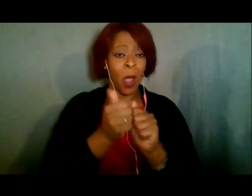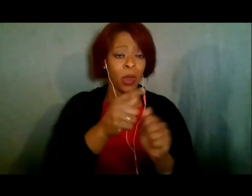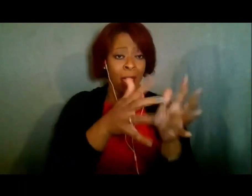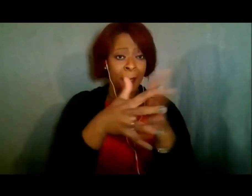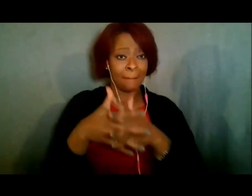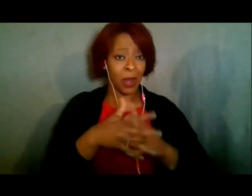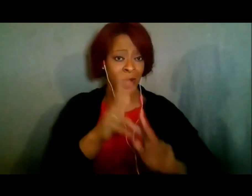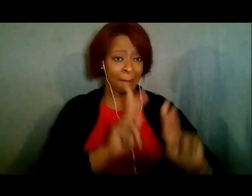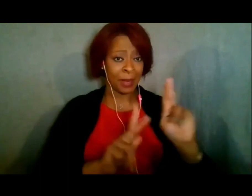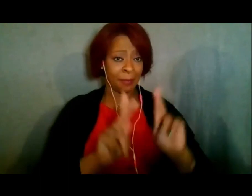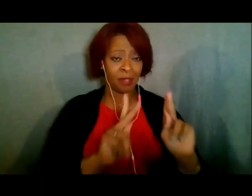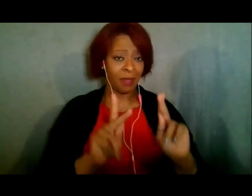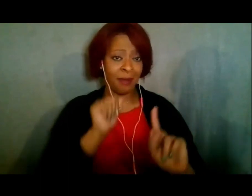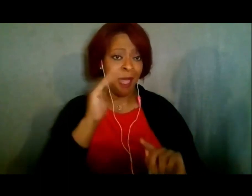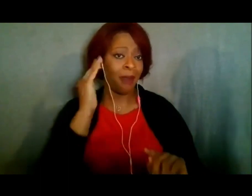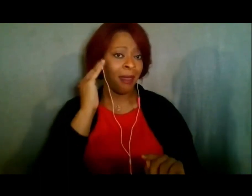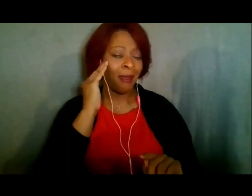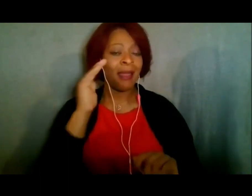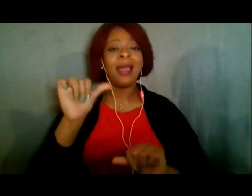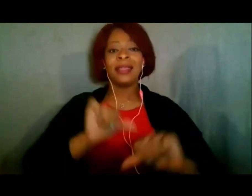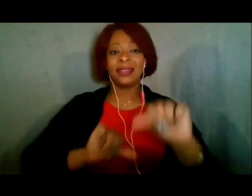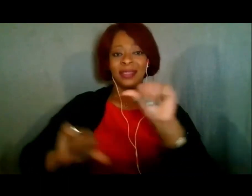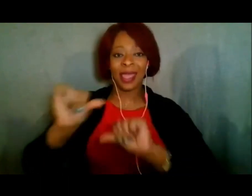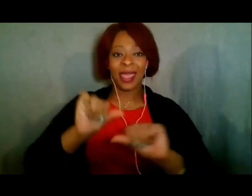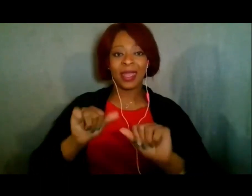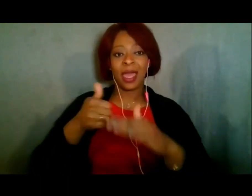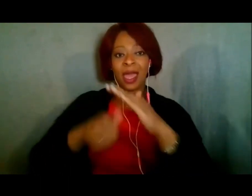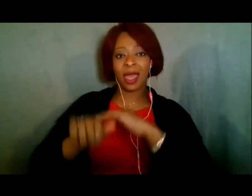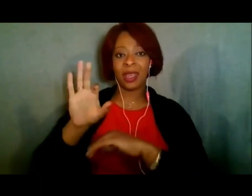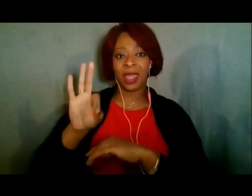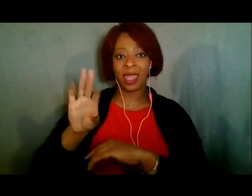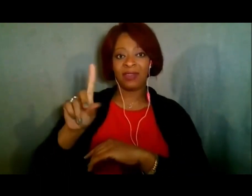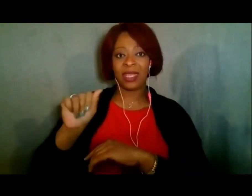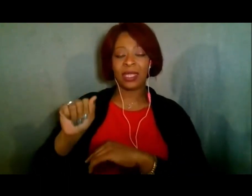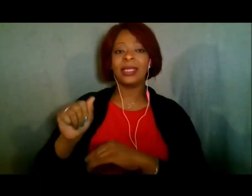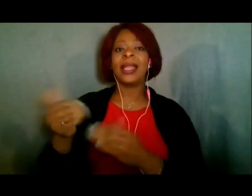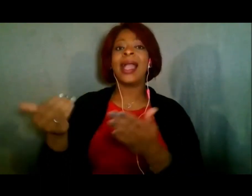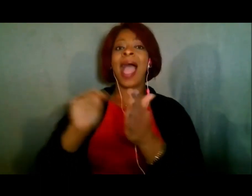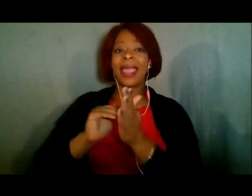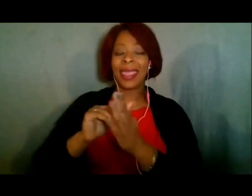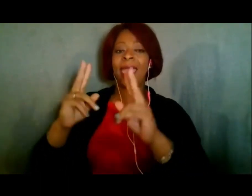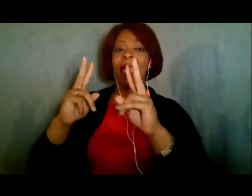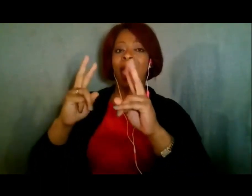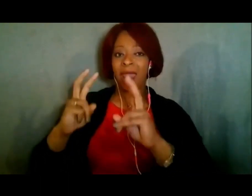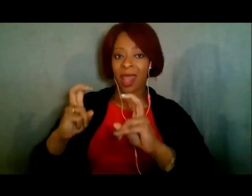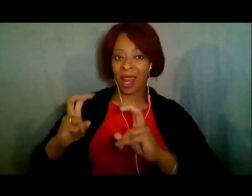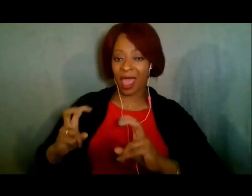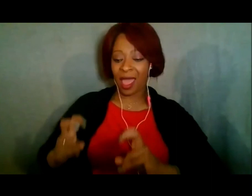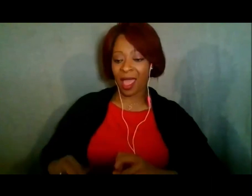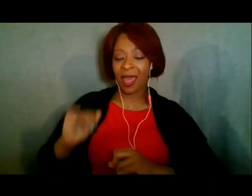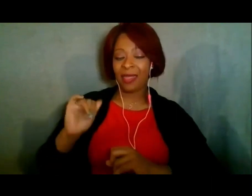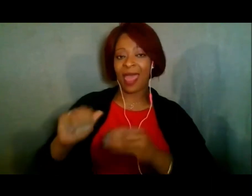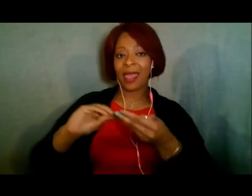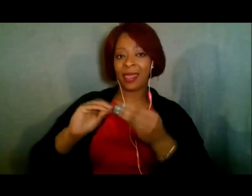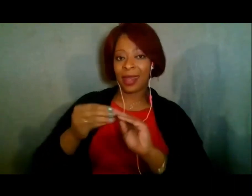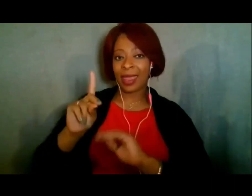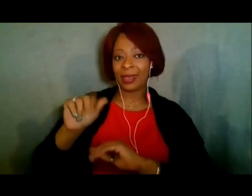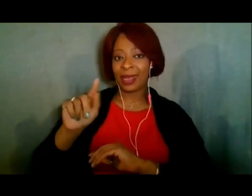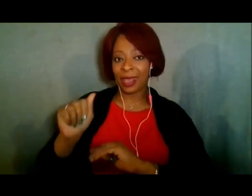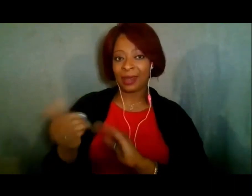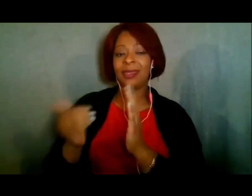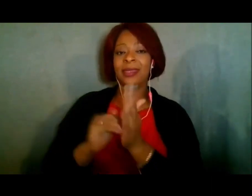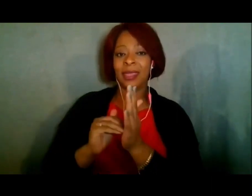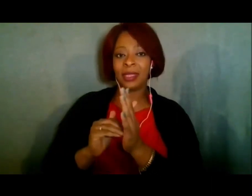American population, the scientists at the FDA reanalyzed all of the data